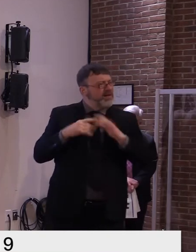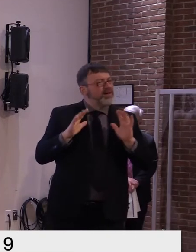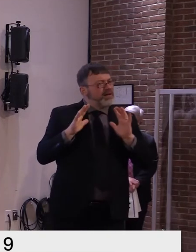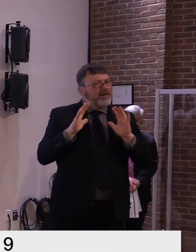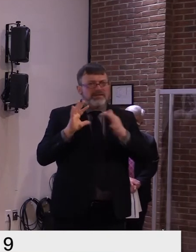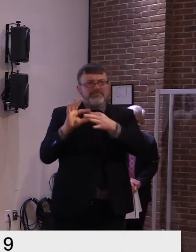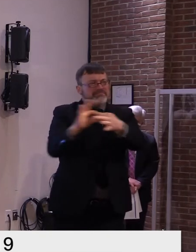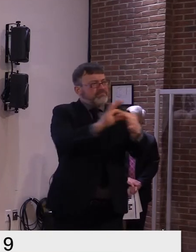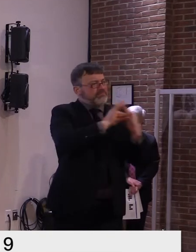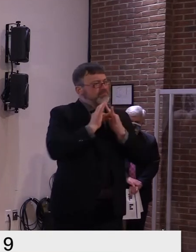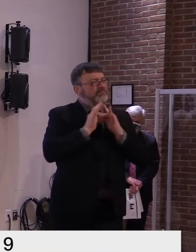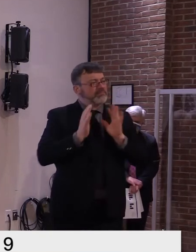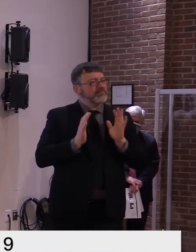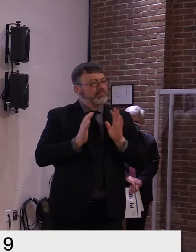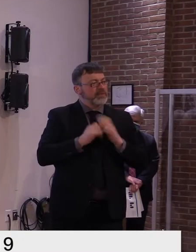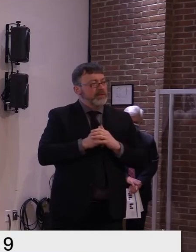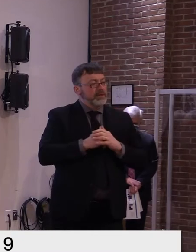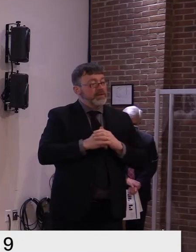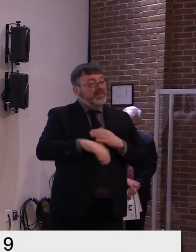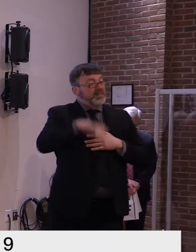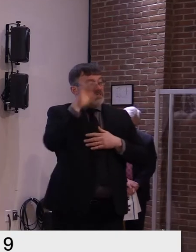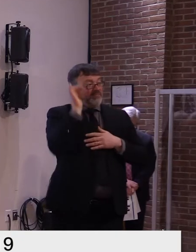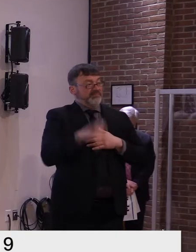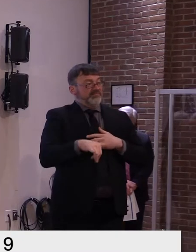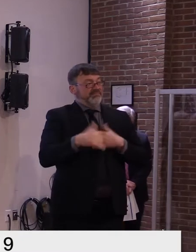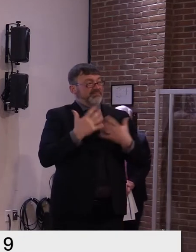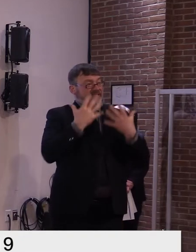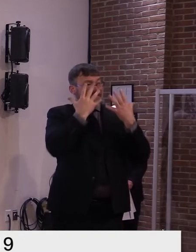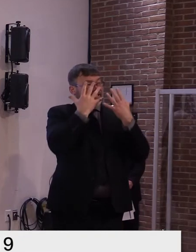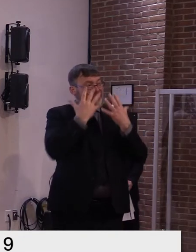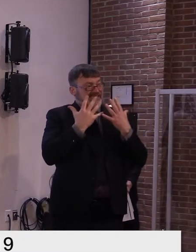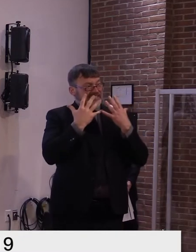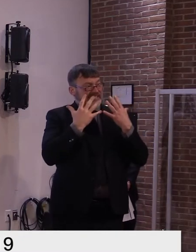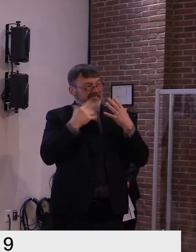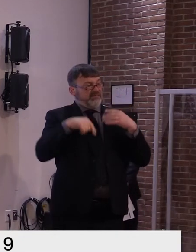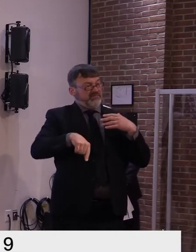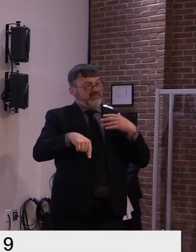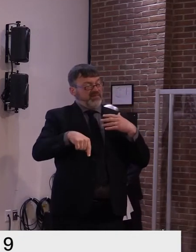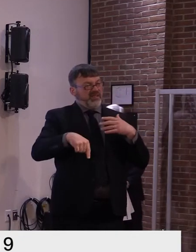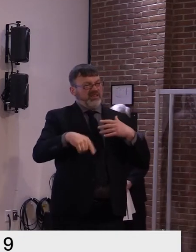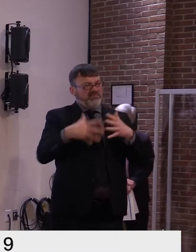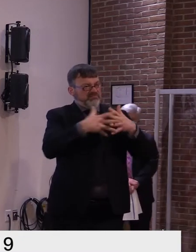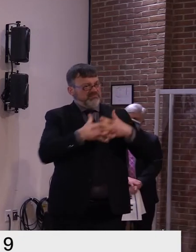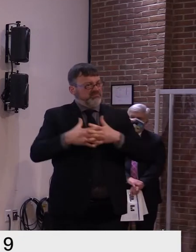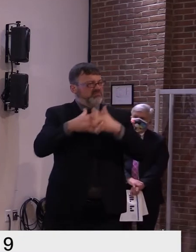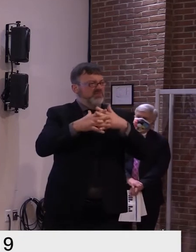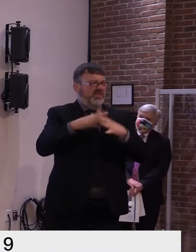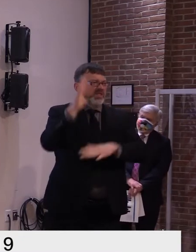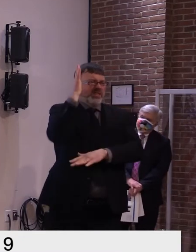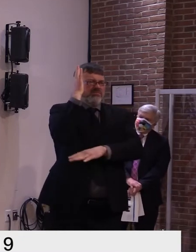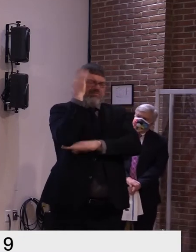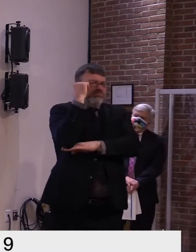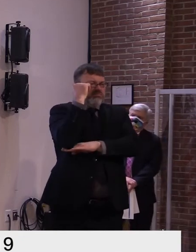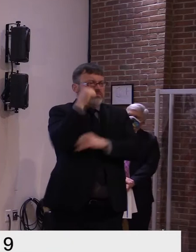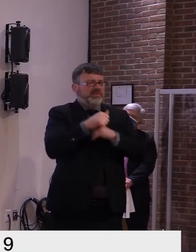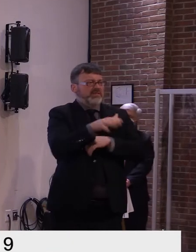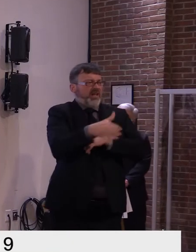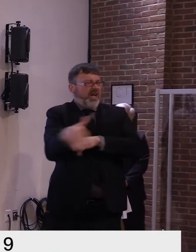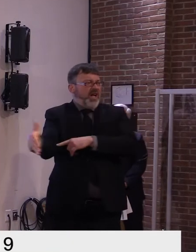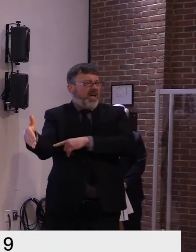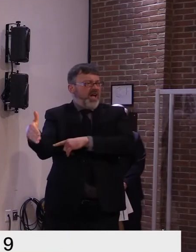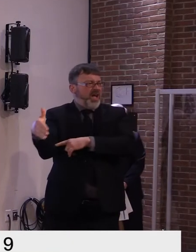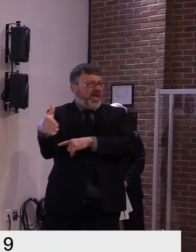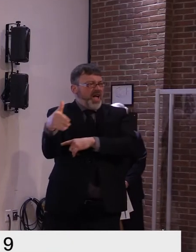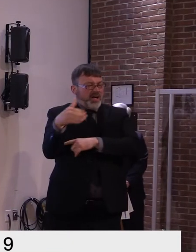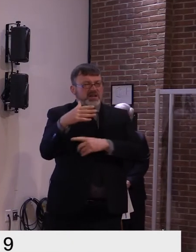Unfortunately, the U.S. continues to set records for deaths. Cases are surging. Hospitals are overwhelmed in many